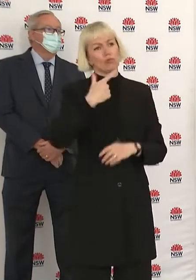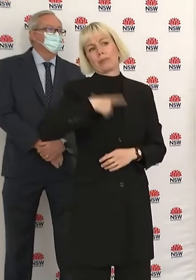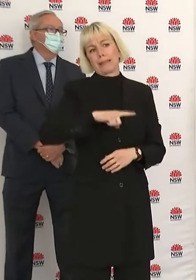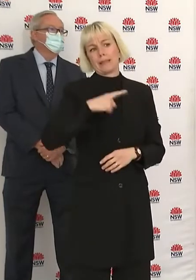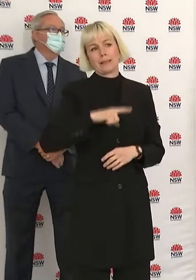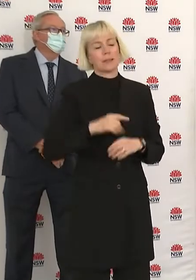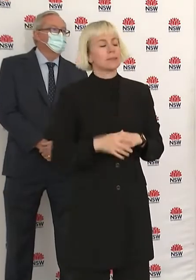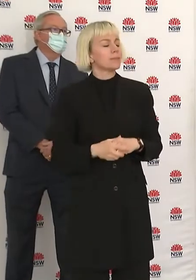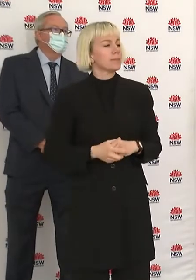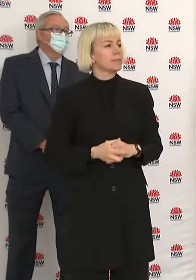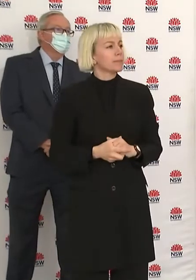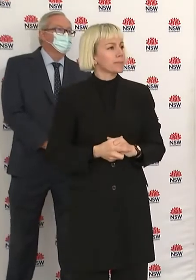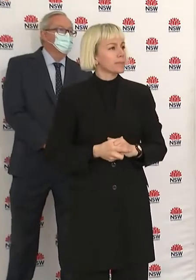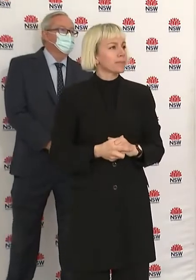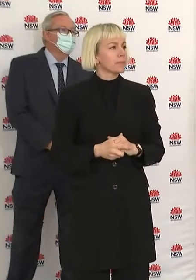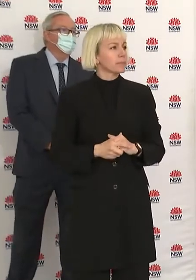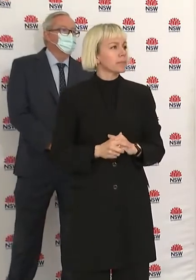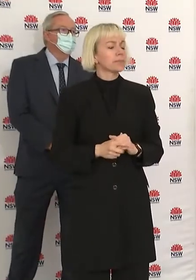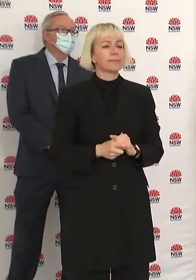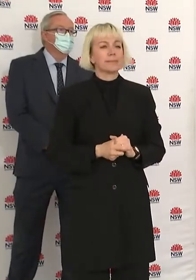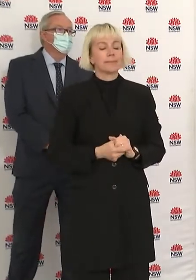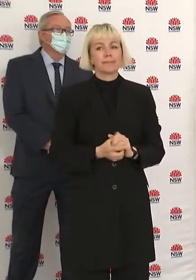You've already asked a question.